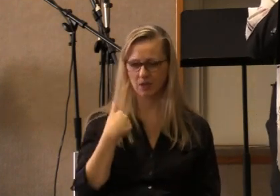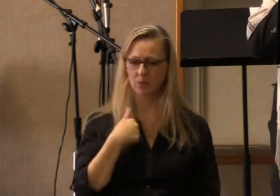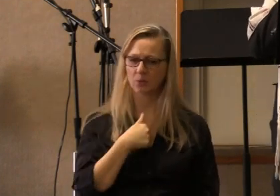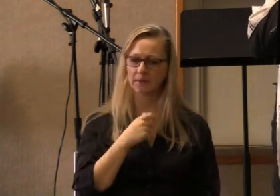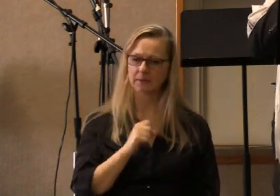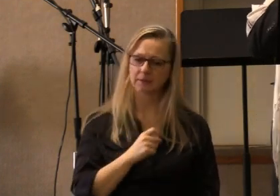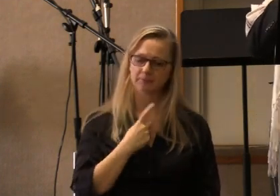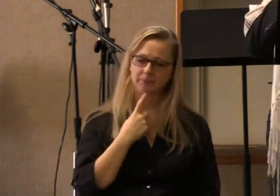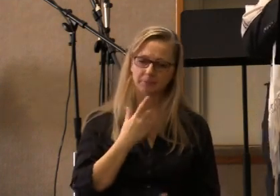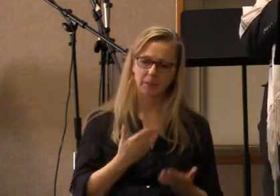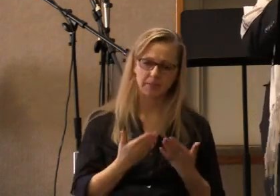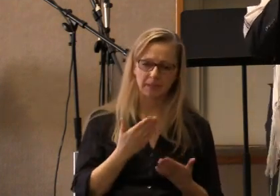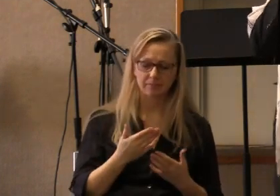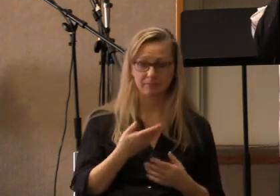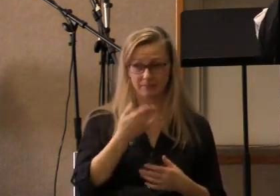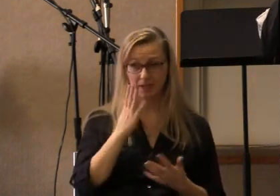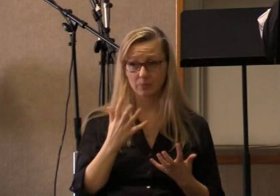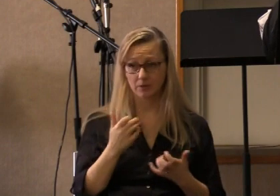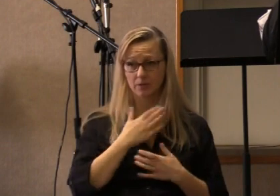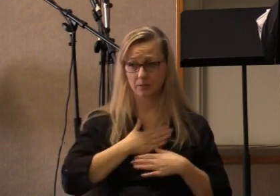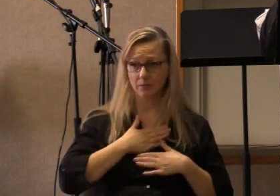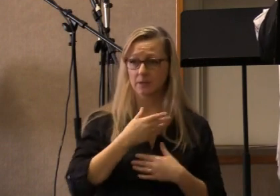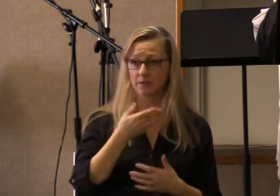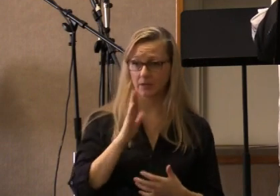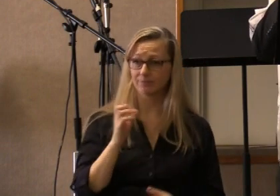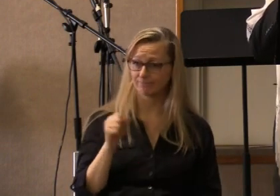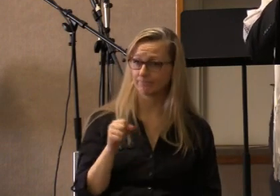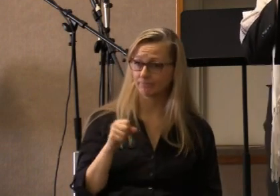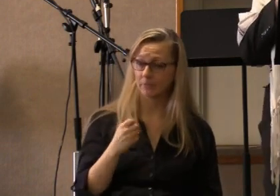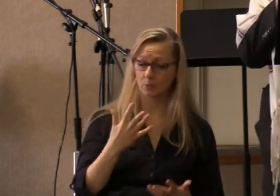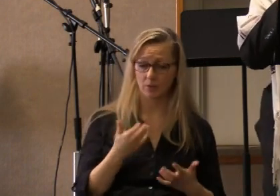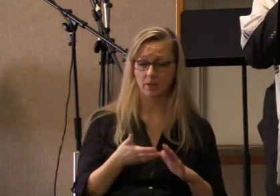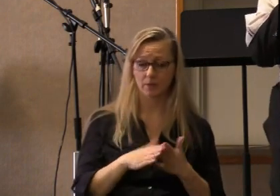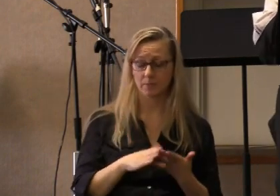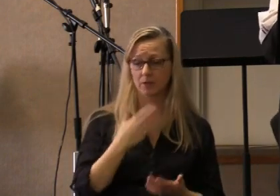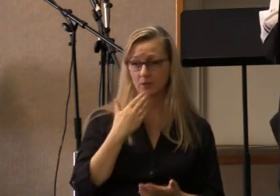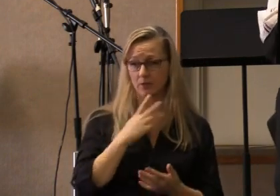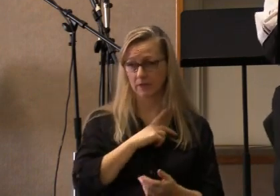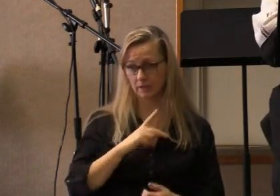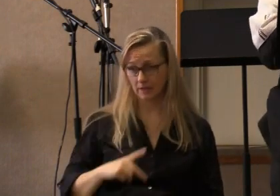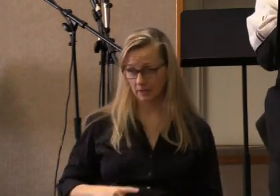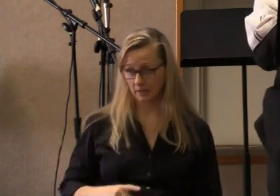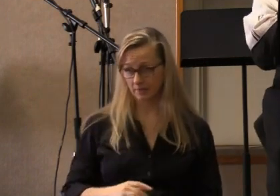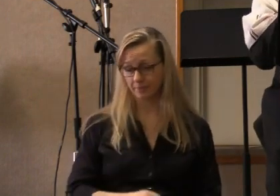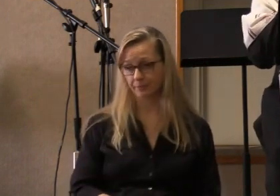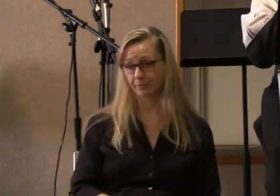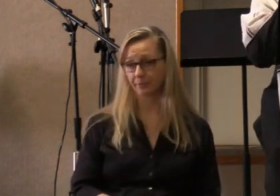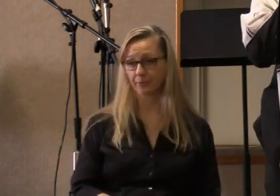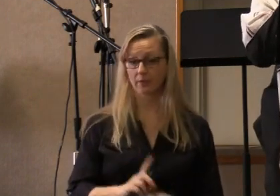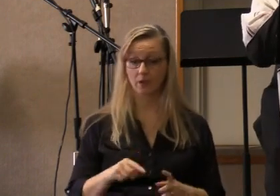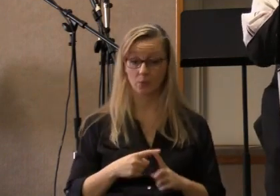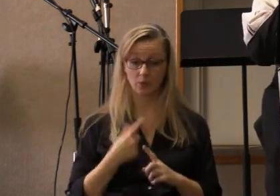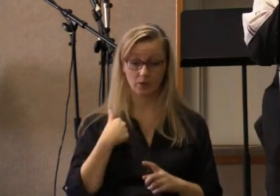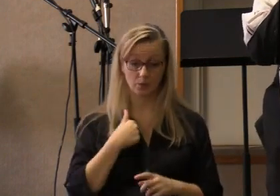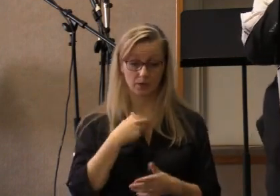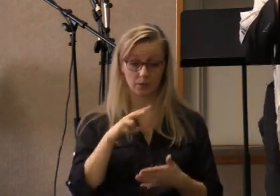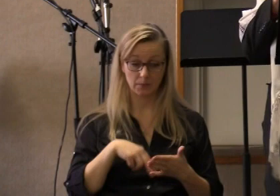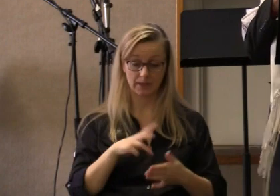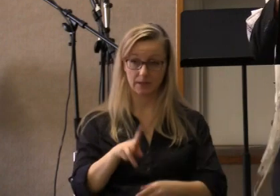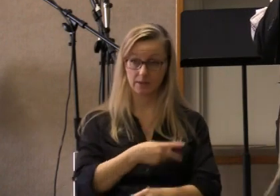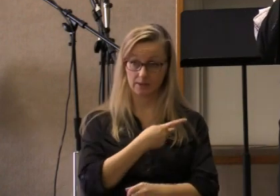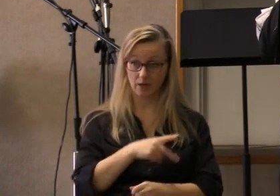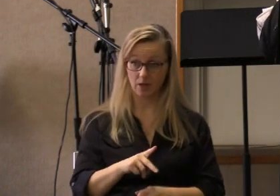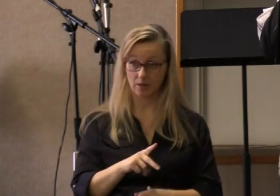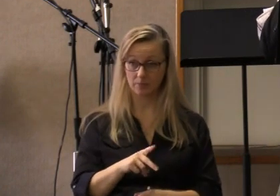likely wanted to please God, and he wanted to be a good king. when we read the Psalms that he wrote, it shows that